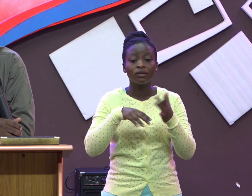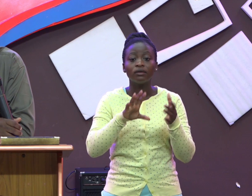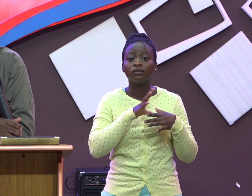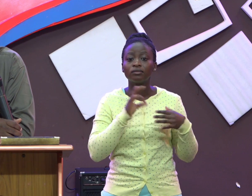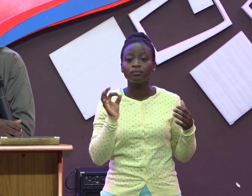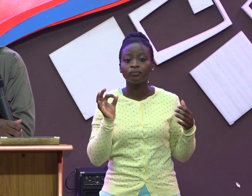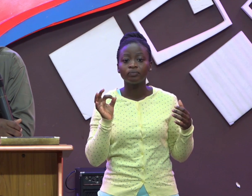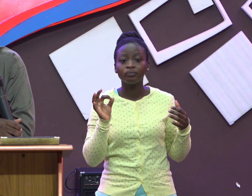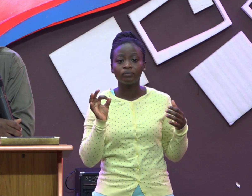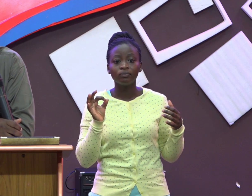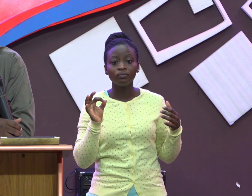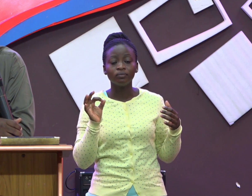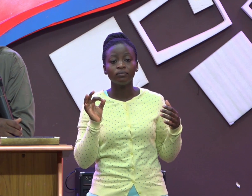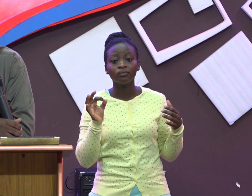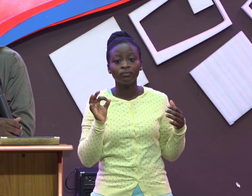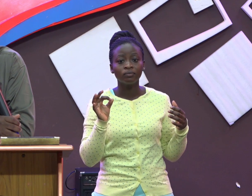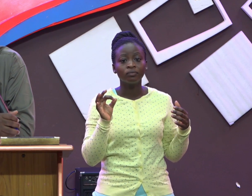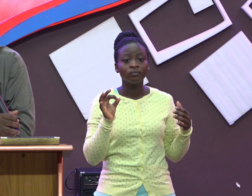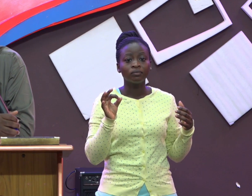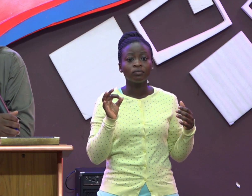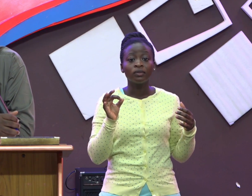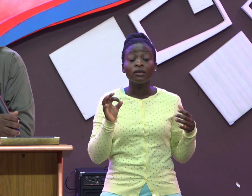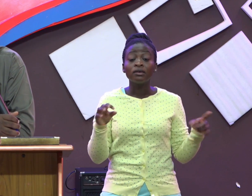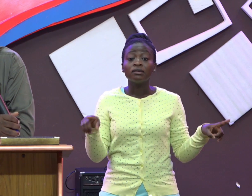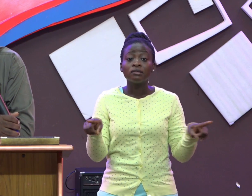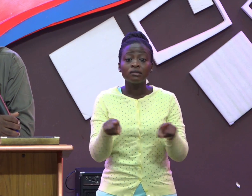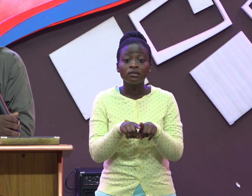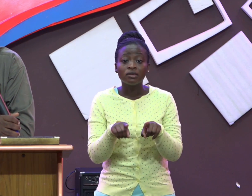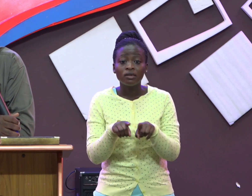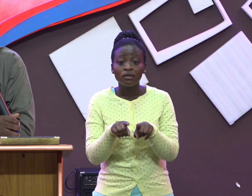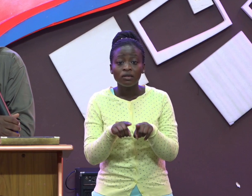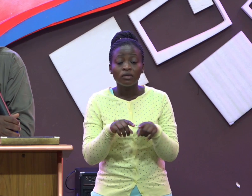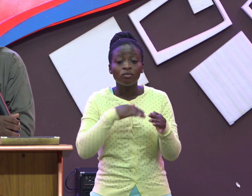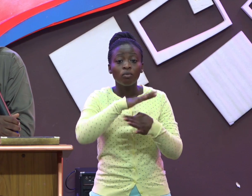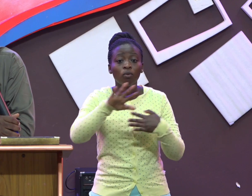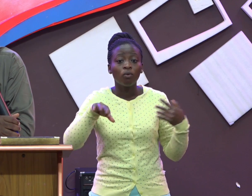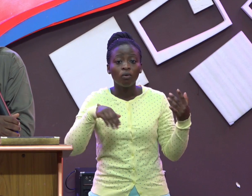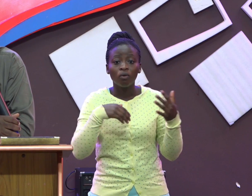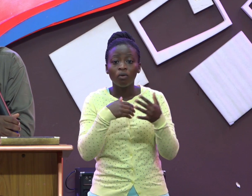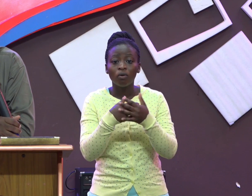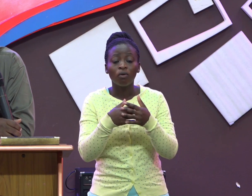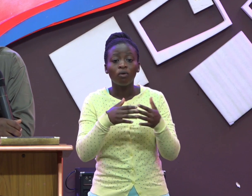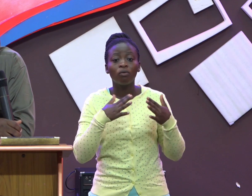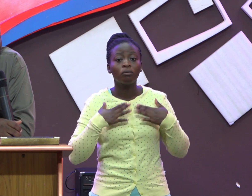don't trouble you. And all the profitable things God has given you that are no longer